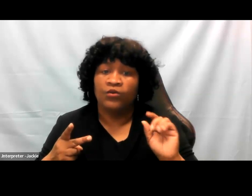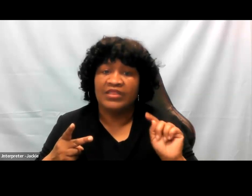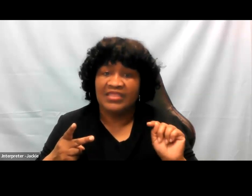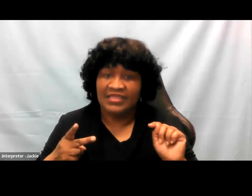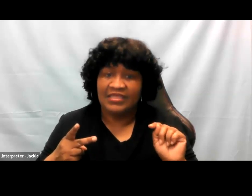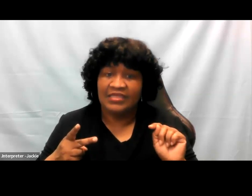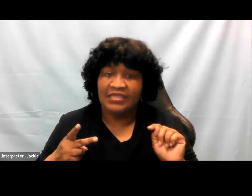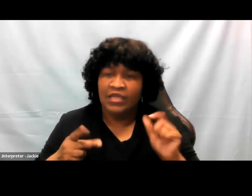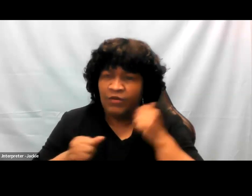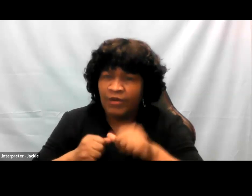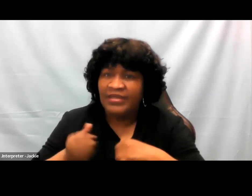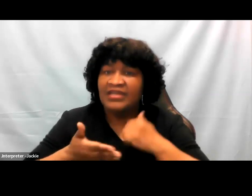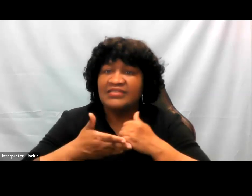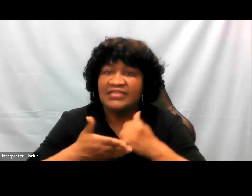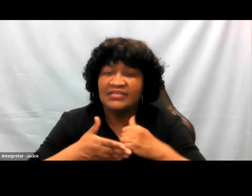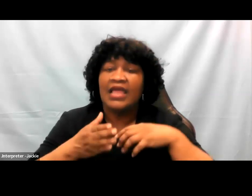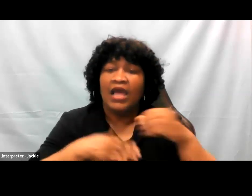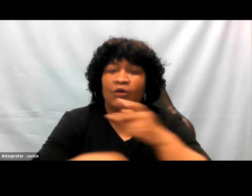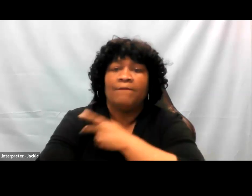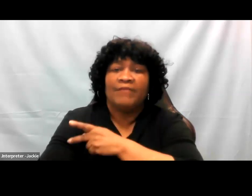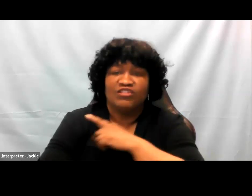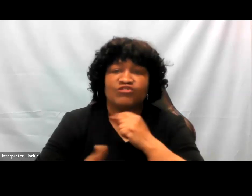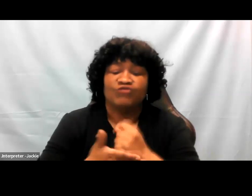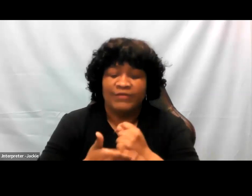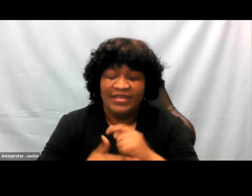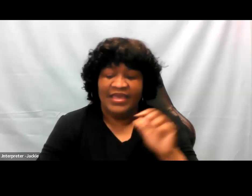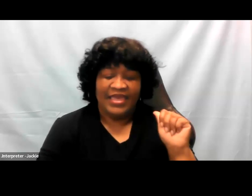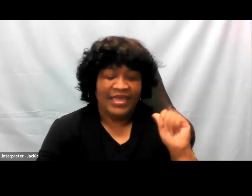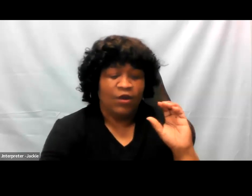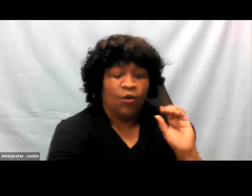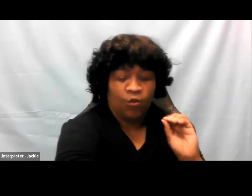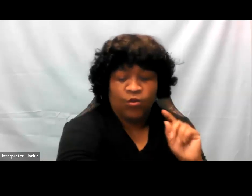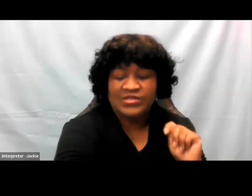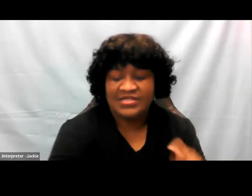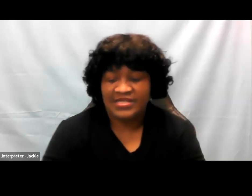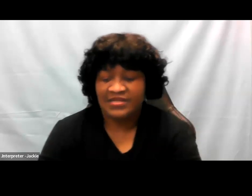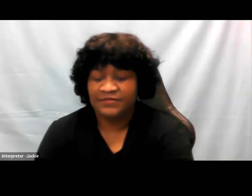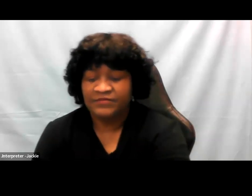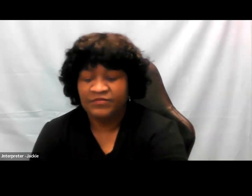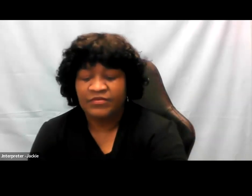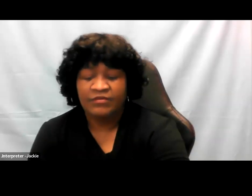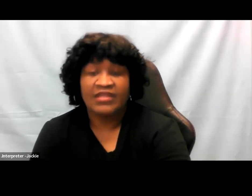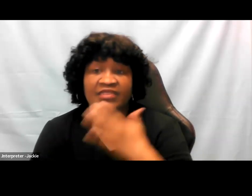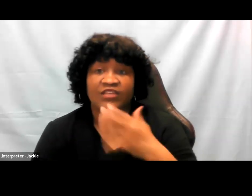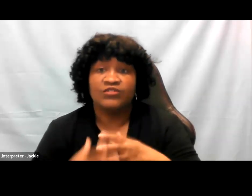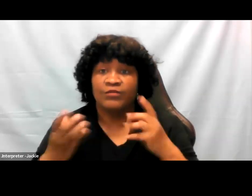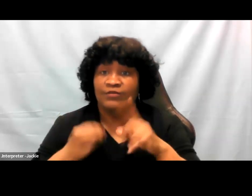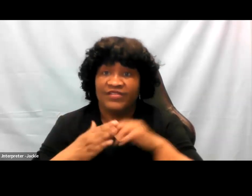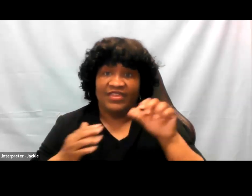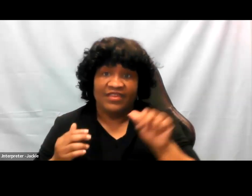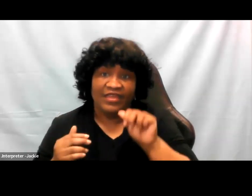again, assisted outpatient. Assisted outpatient treatment, yeah. Thank you, thank you. I need a big acronym reminder on my We all wall